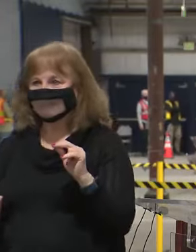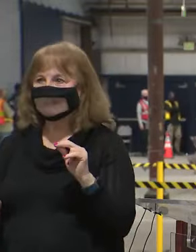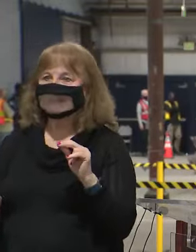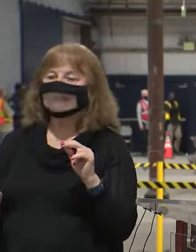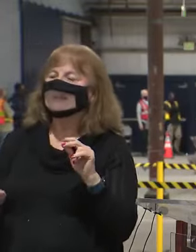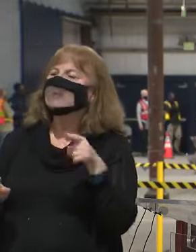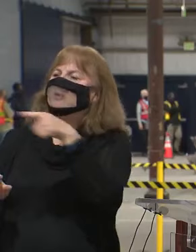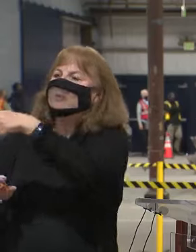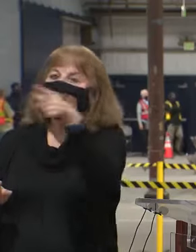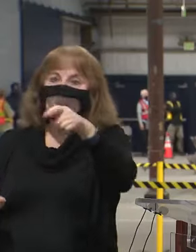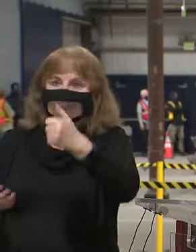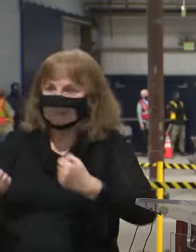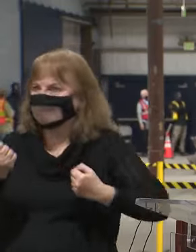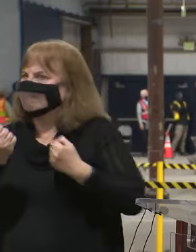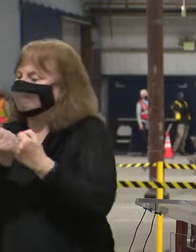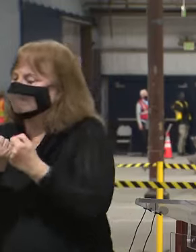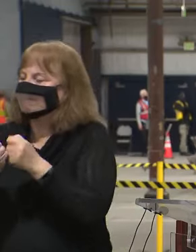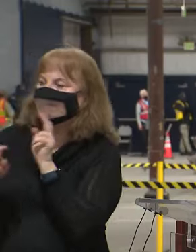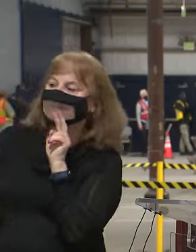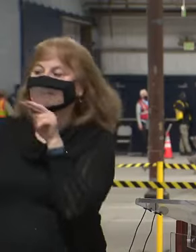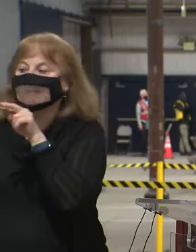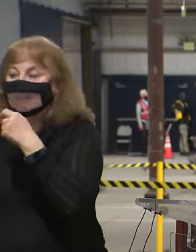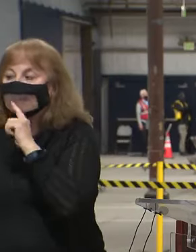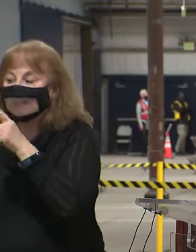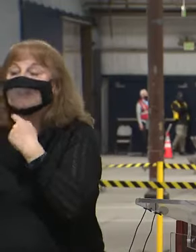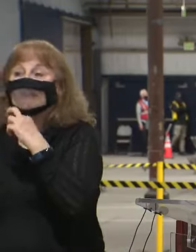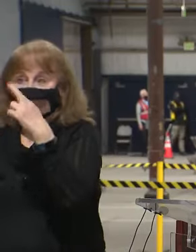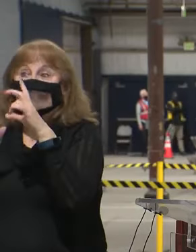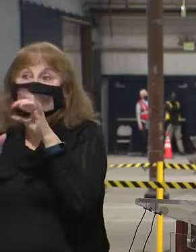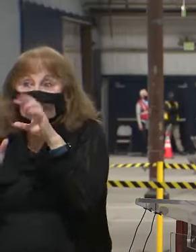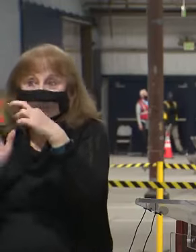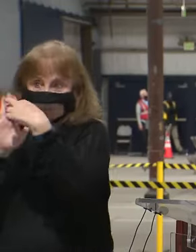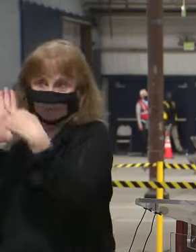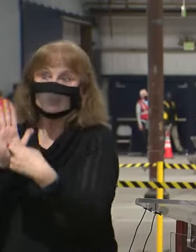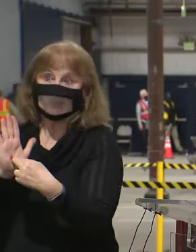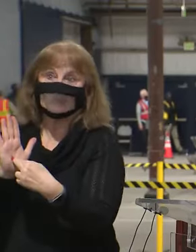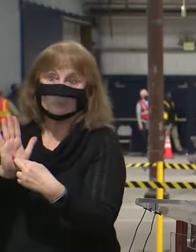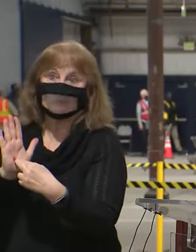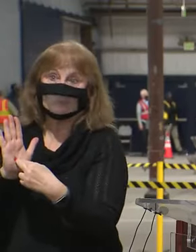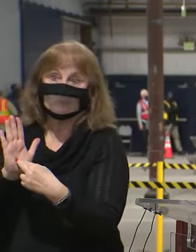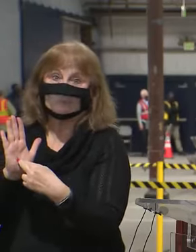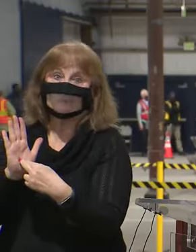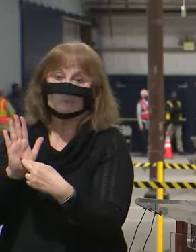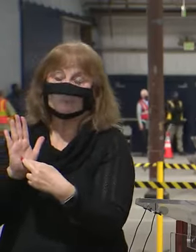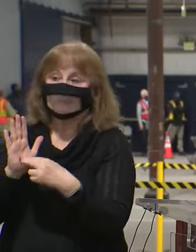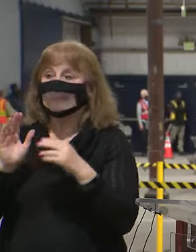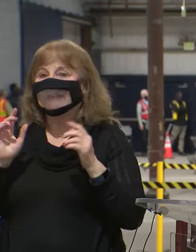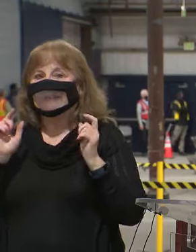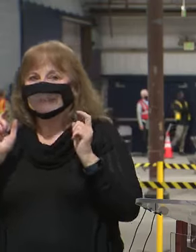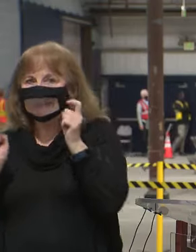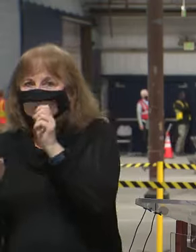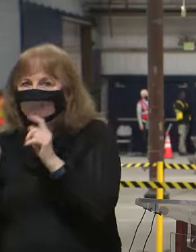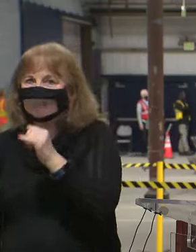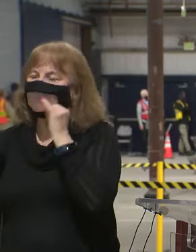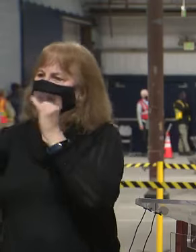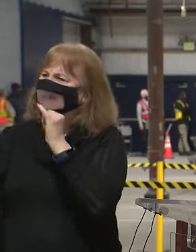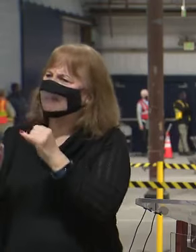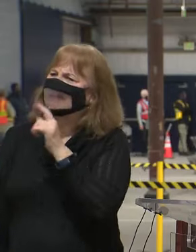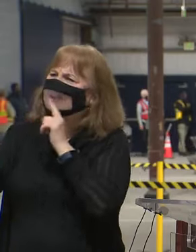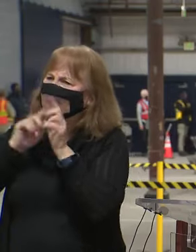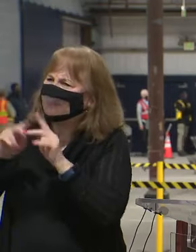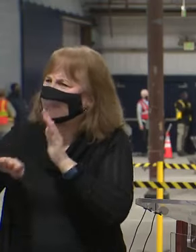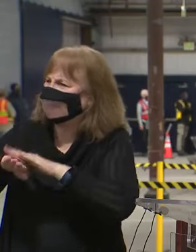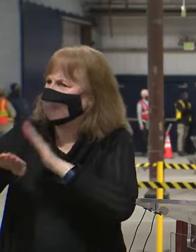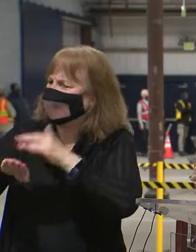their shoulder and make sure that, in fact, they are registered. And or give them the instruction. Talk to them